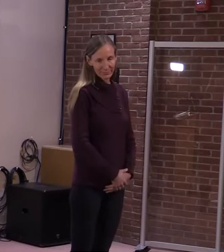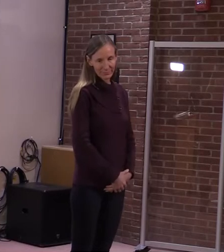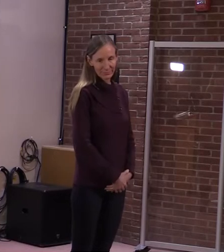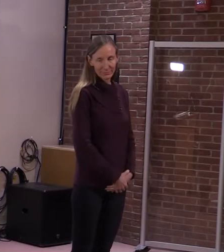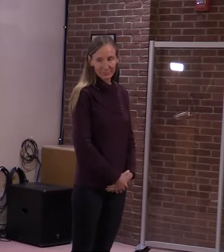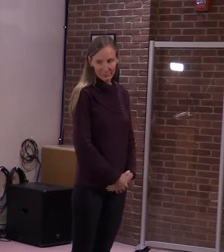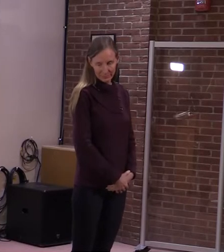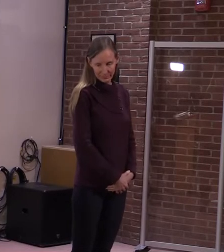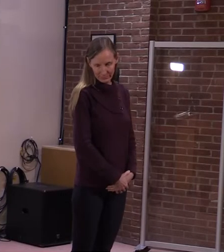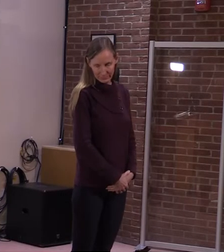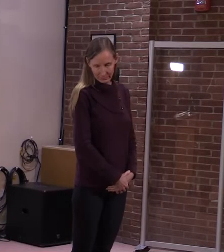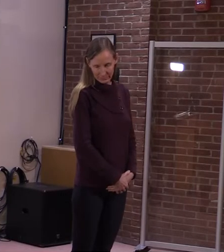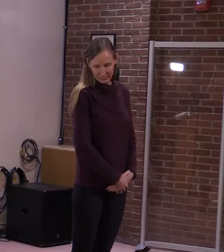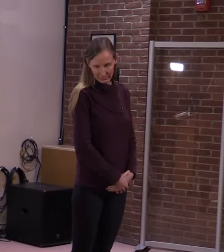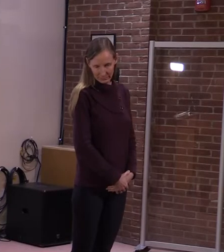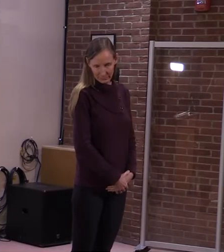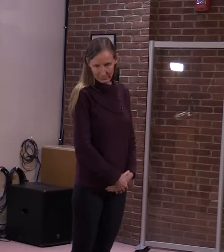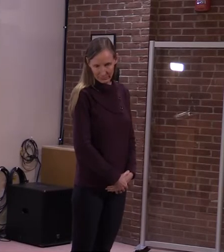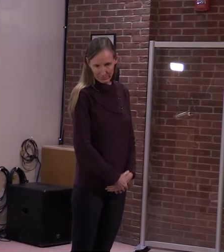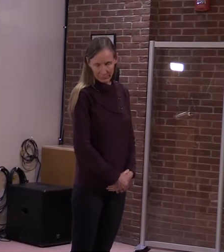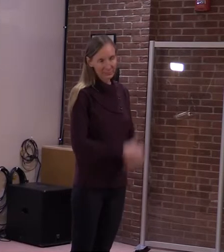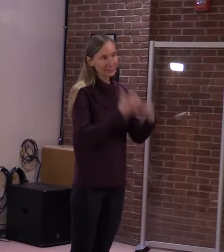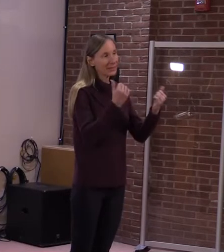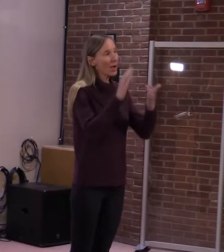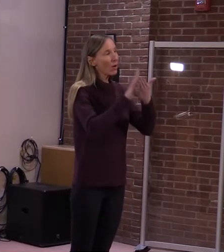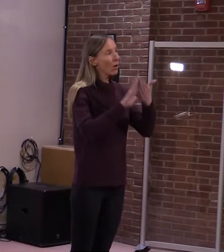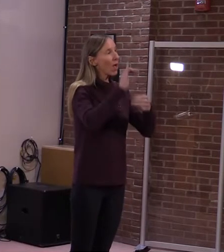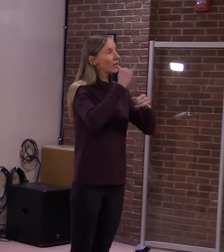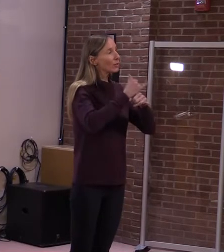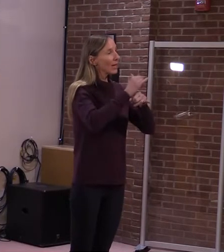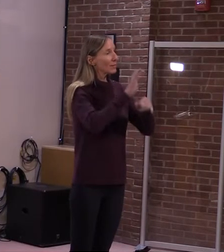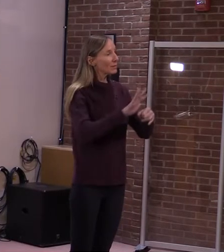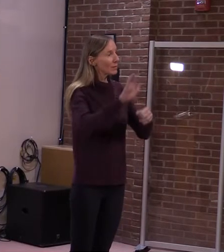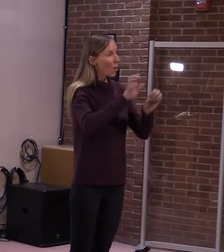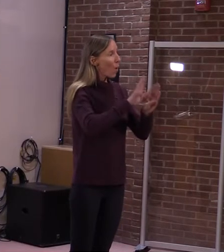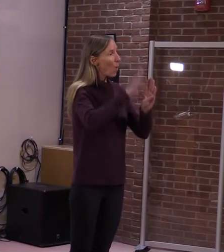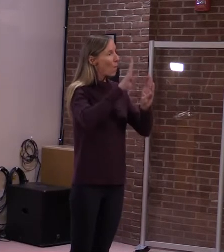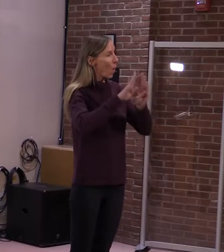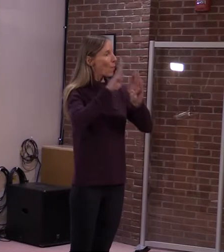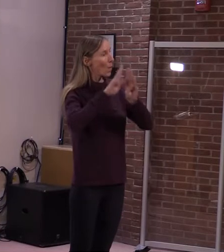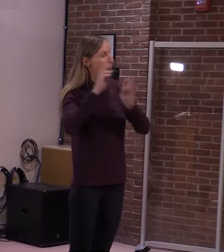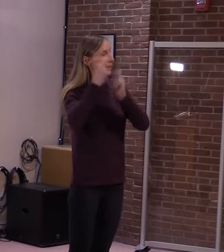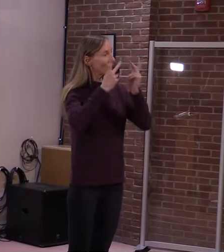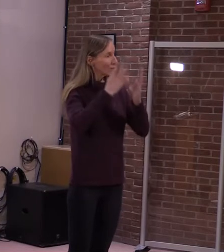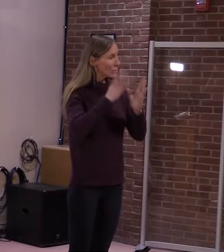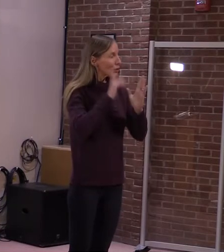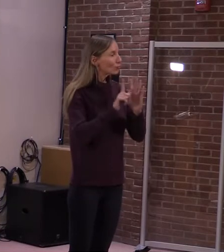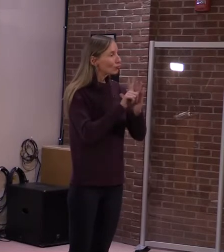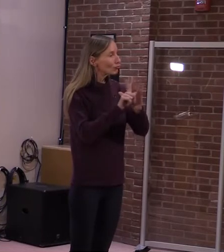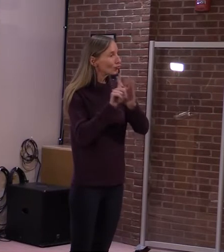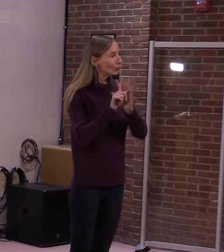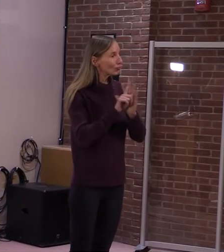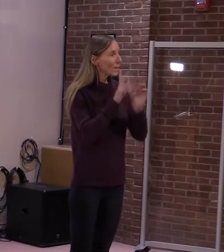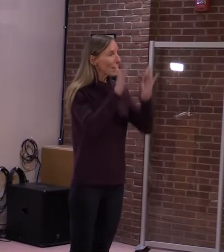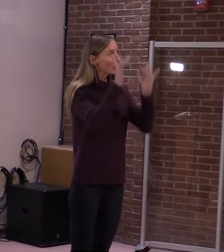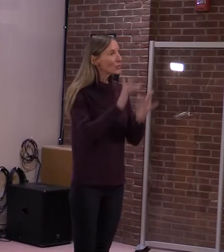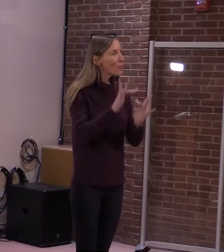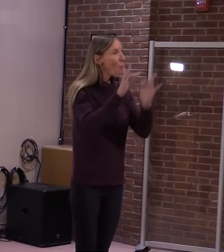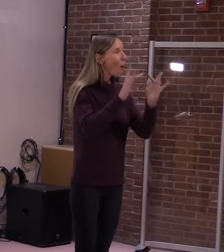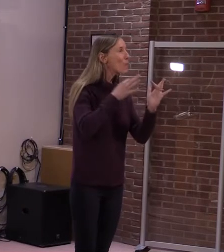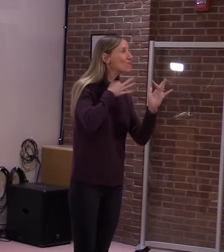Has recently decided to reopen college campuses to visitors who are touring the